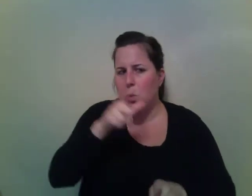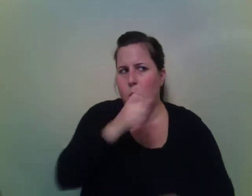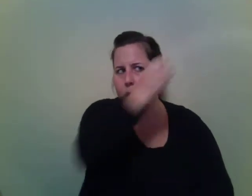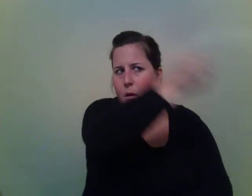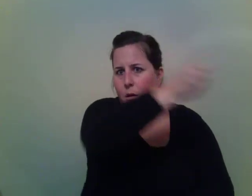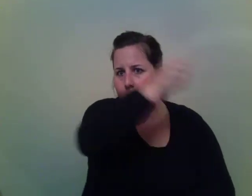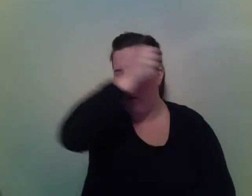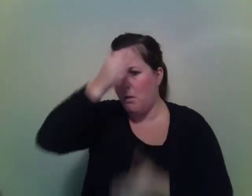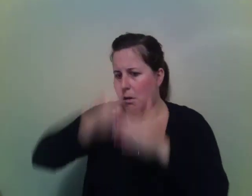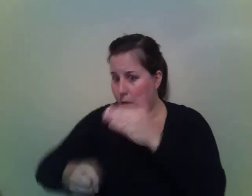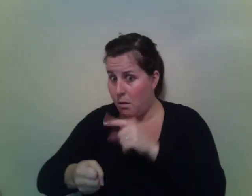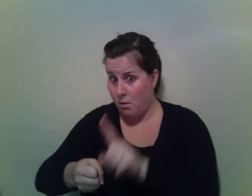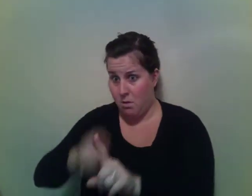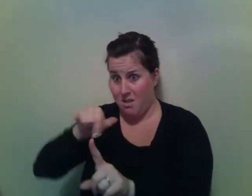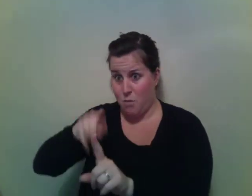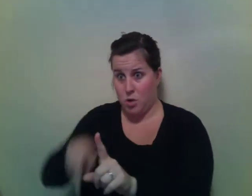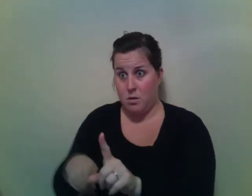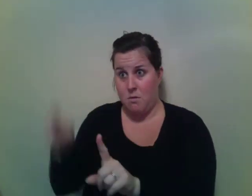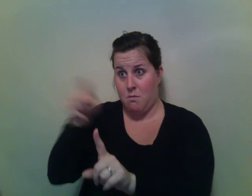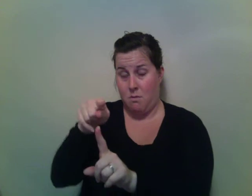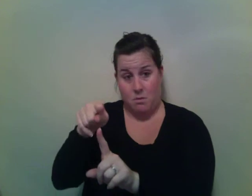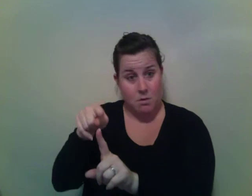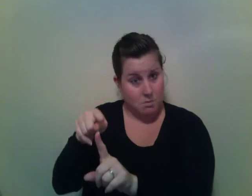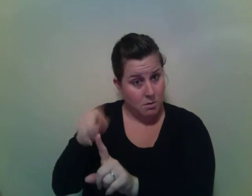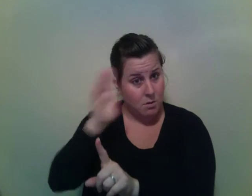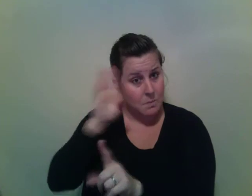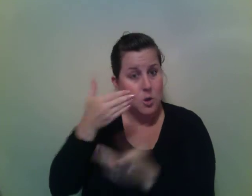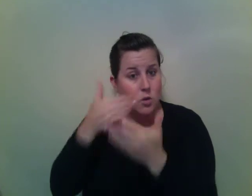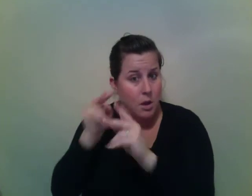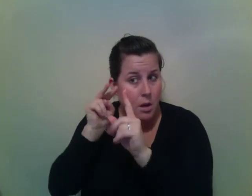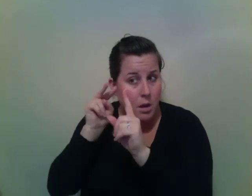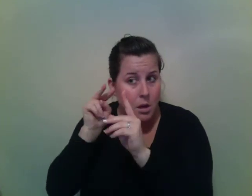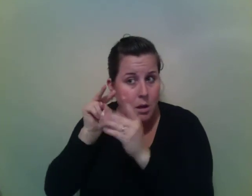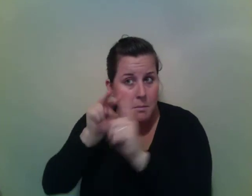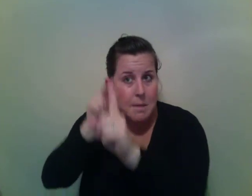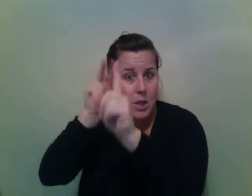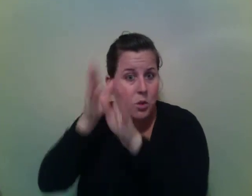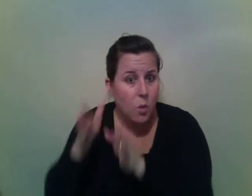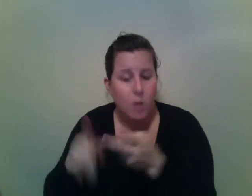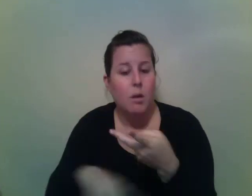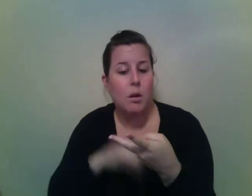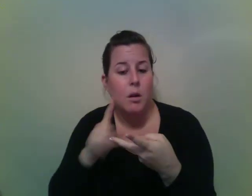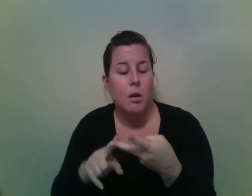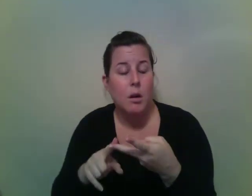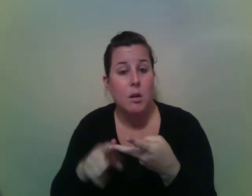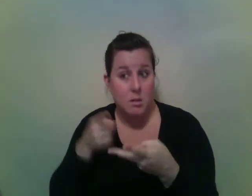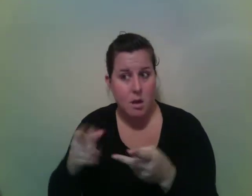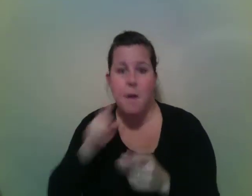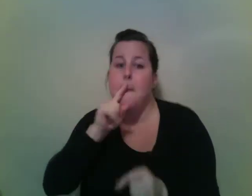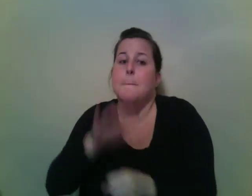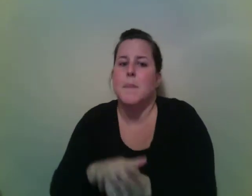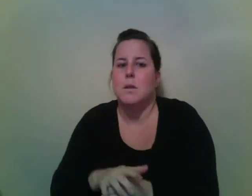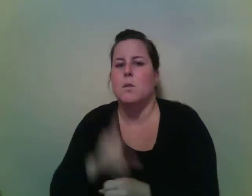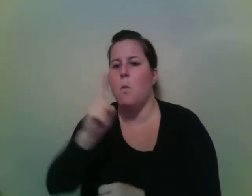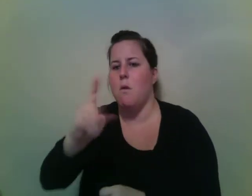considering to be the sponsor, that they are not only a good mentor, but that they are committed to doing the $100 ER